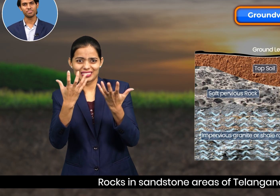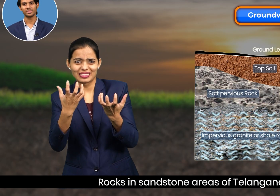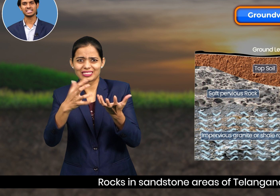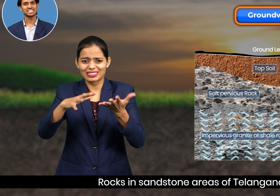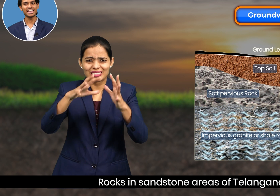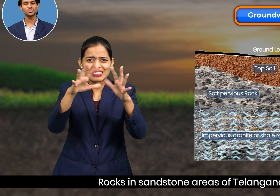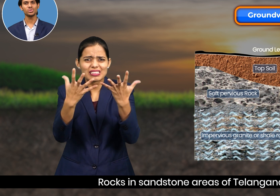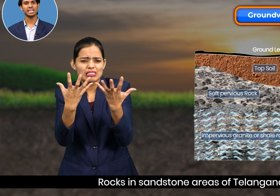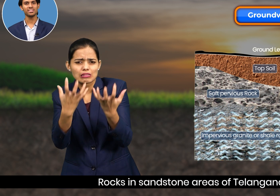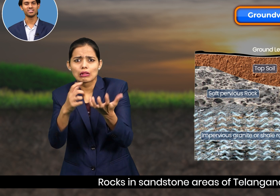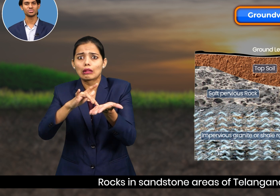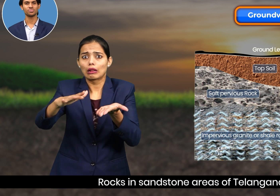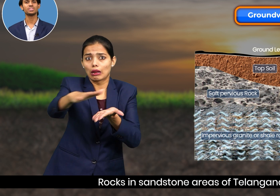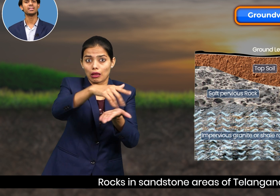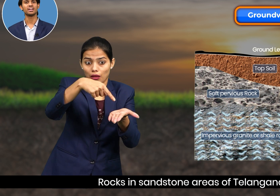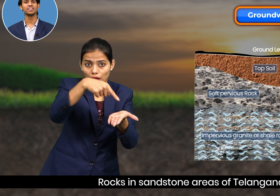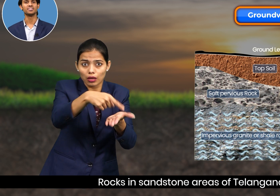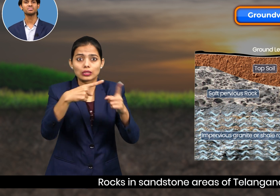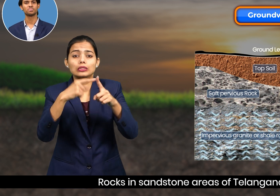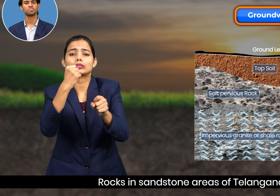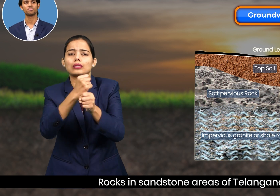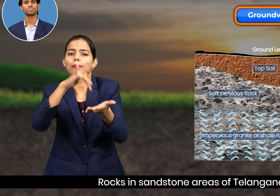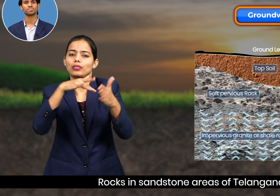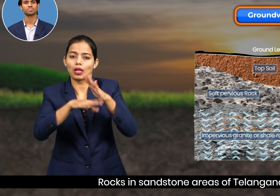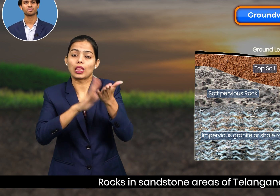Rocks in sandstone areas of Telangana